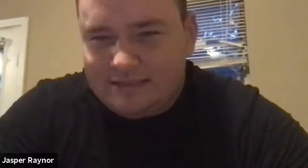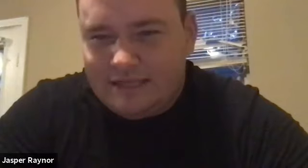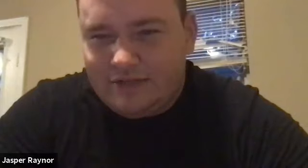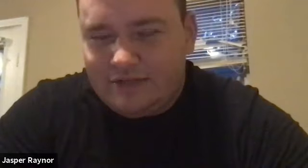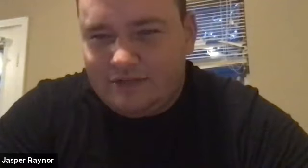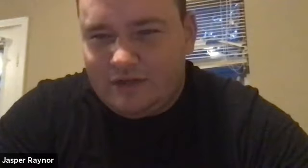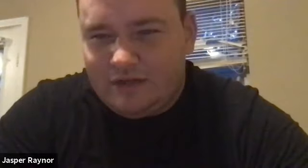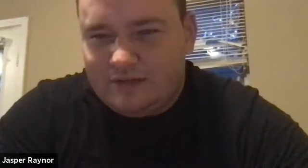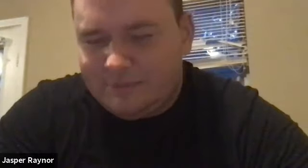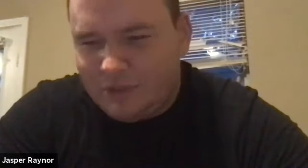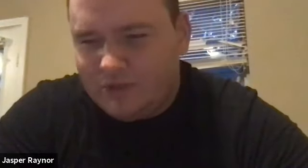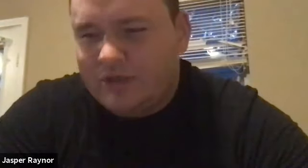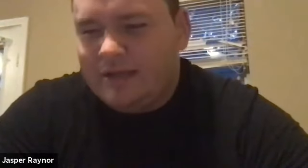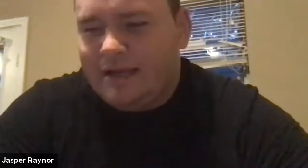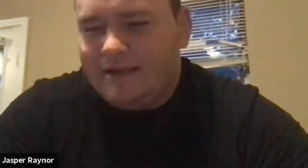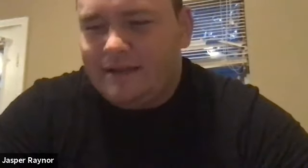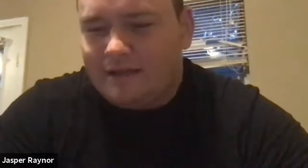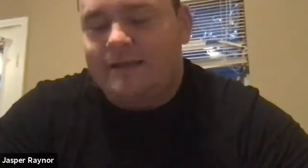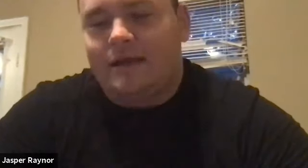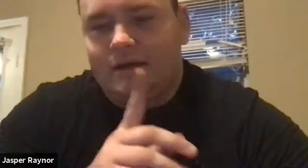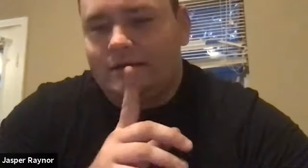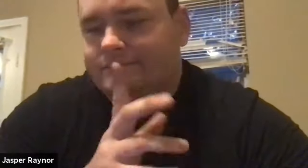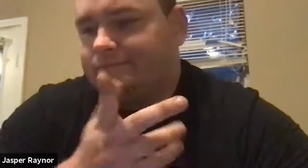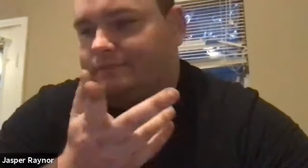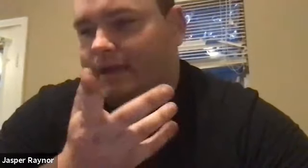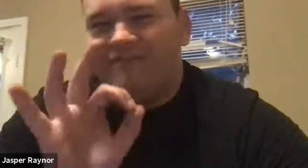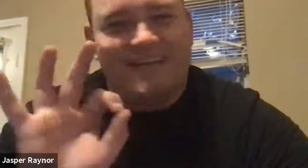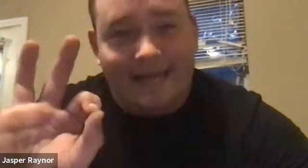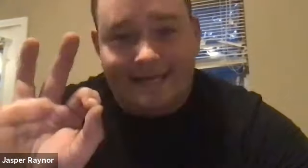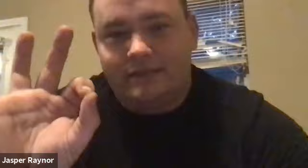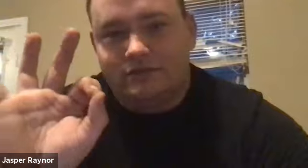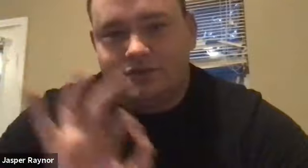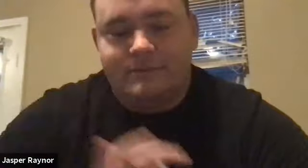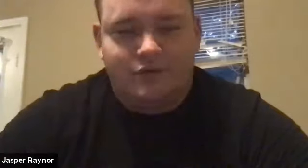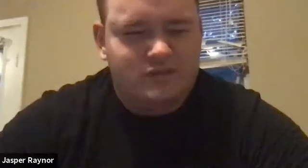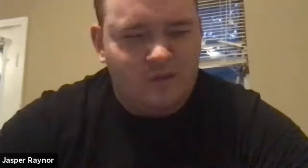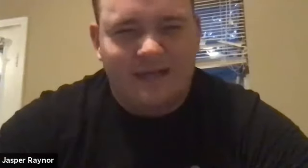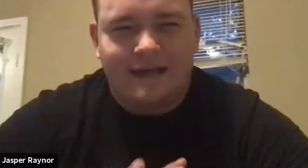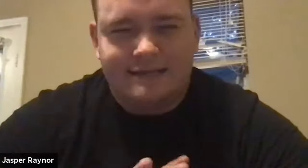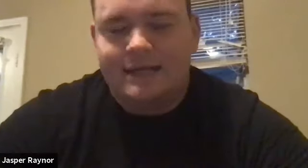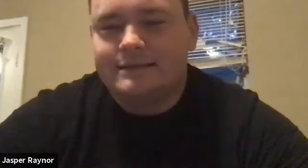that are similar, and they like F and 9 are similar. It's all about context.